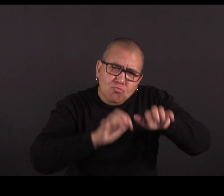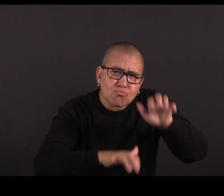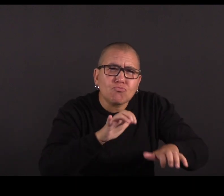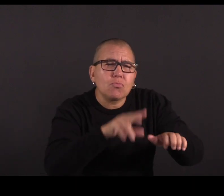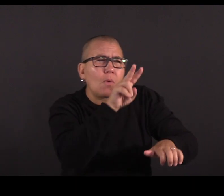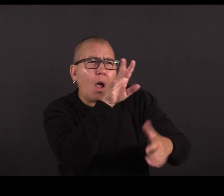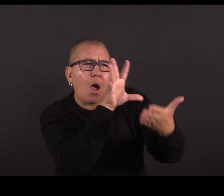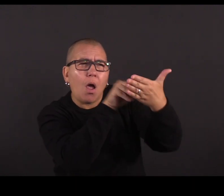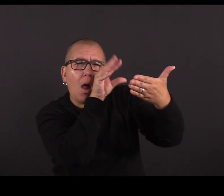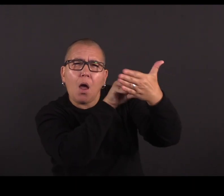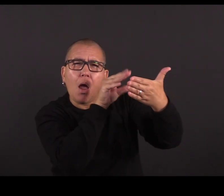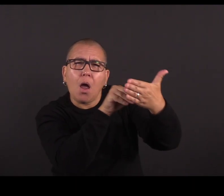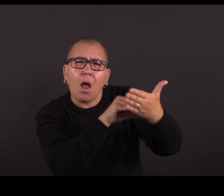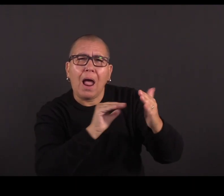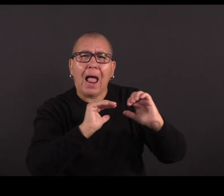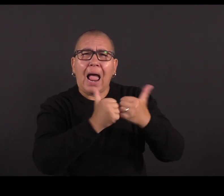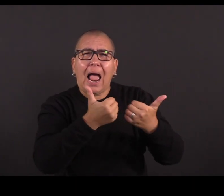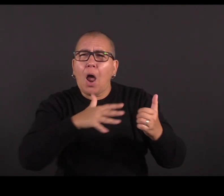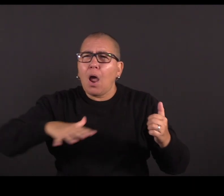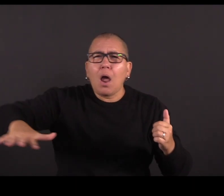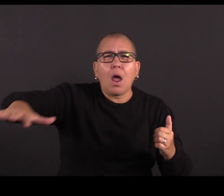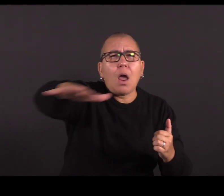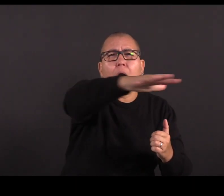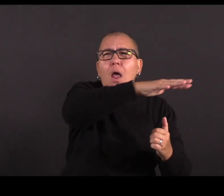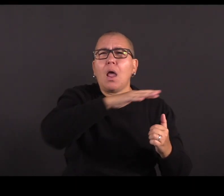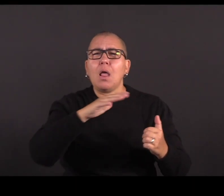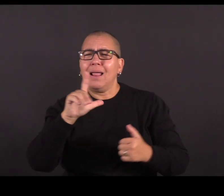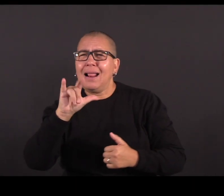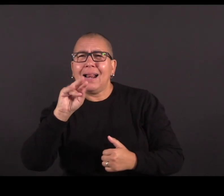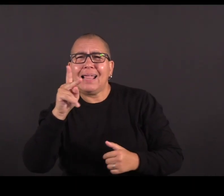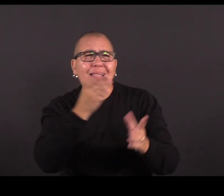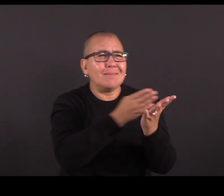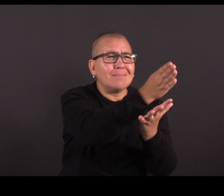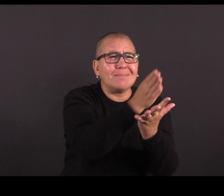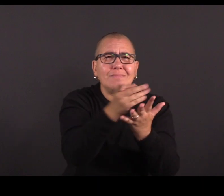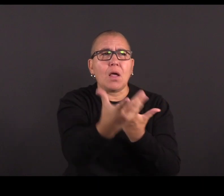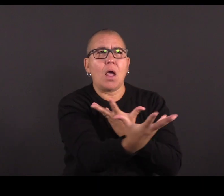links to additional information.